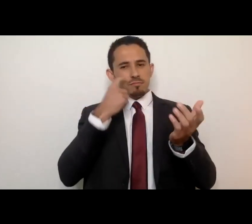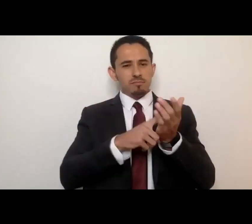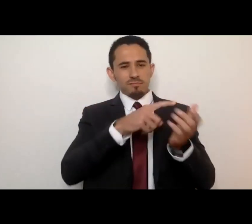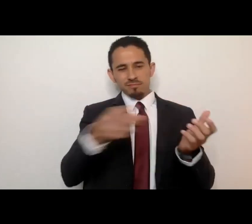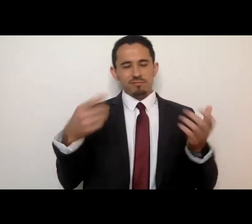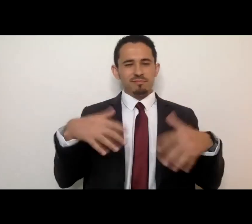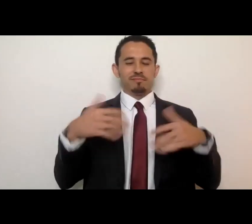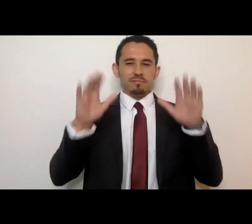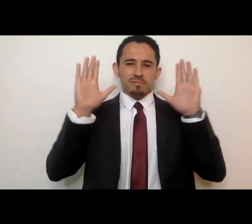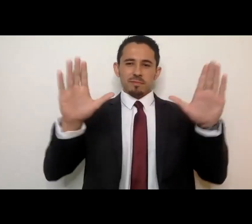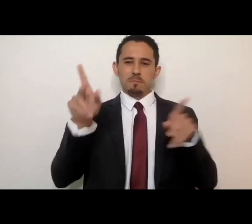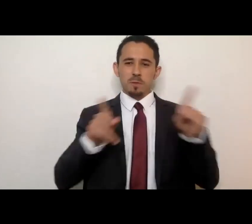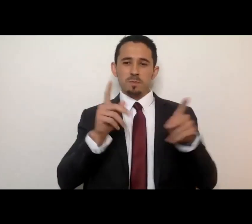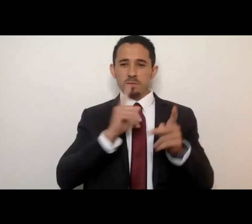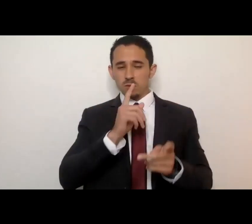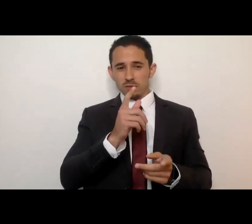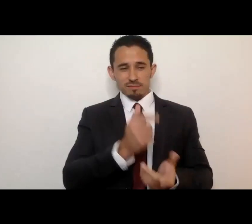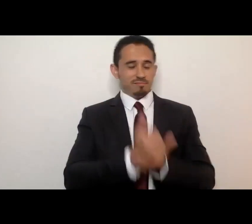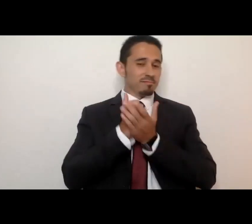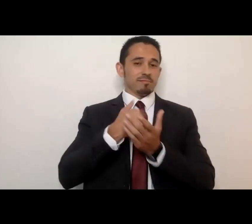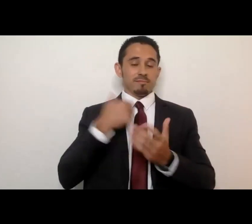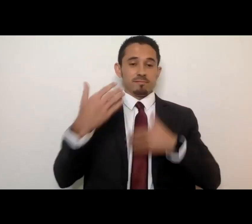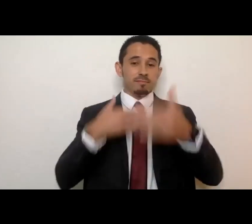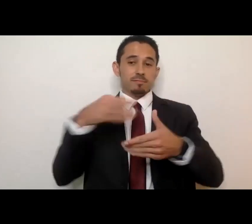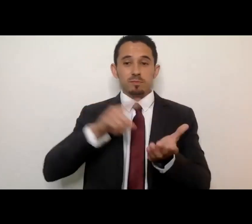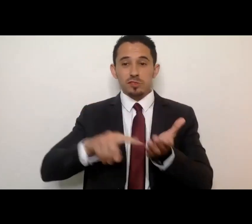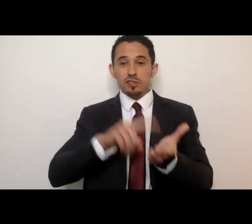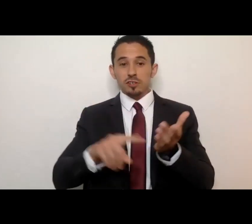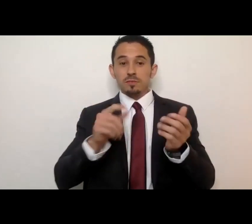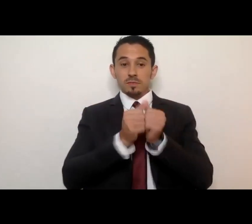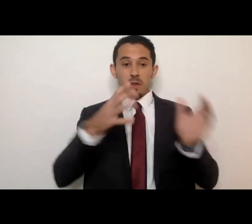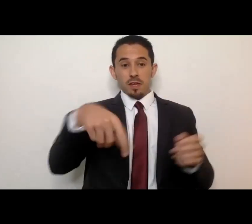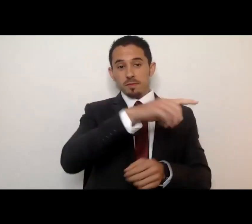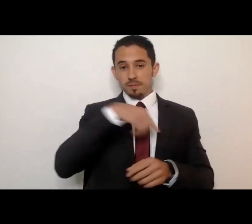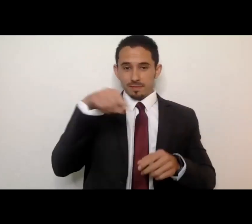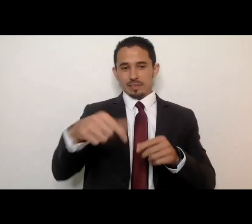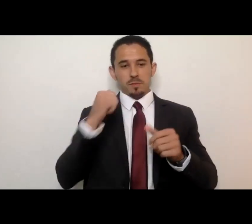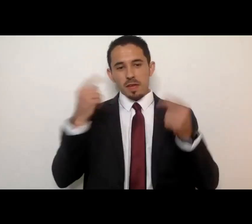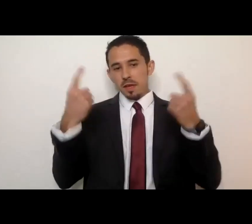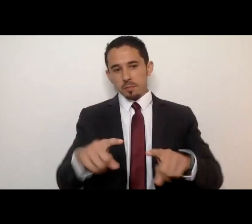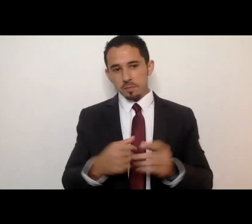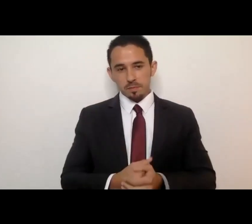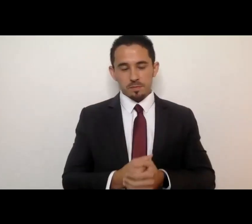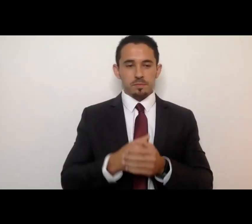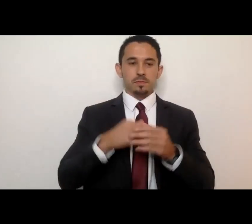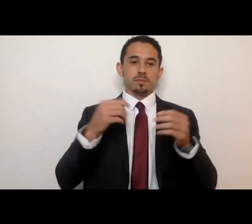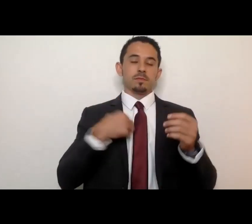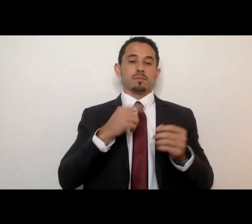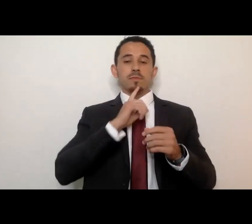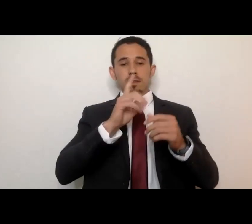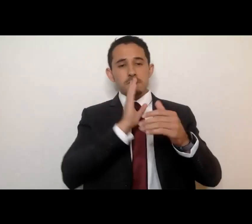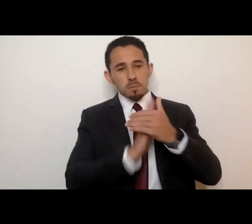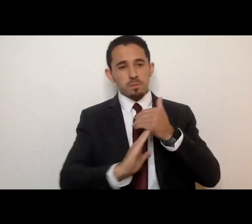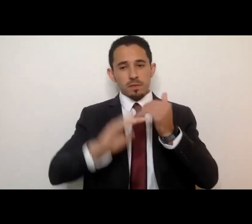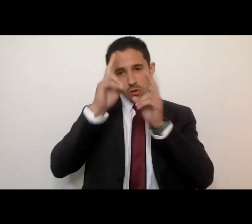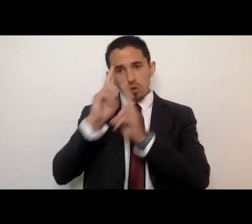Before I begin, I wanted to recognize the many wonderful people that have helped me along in this research. Without them, this